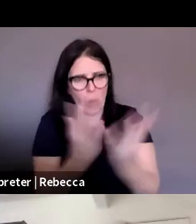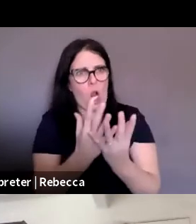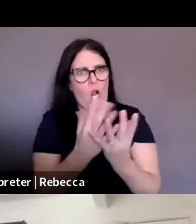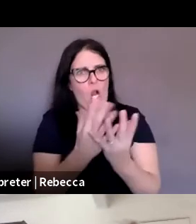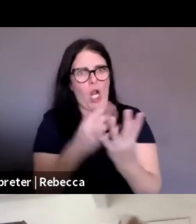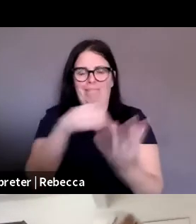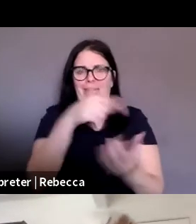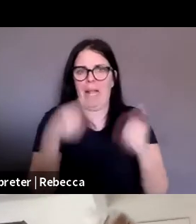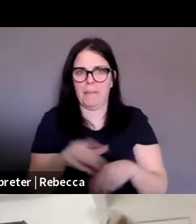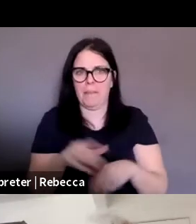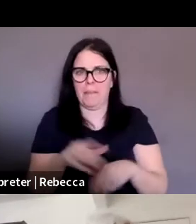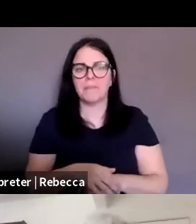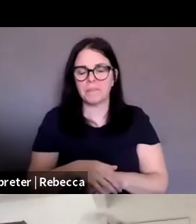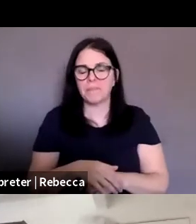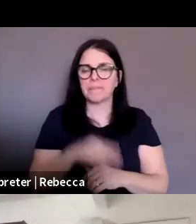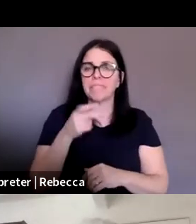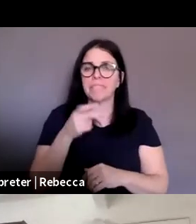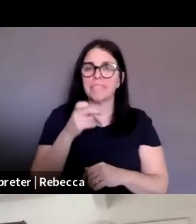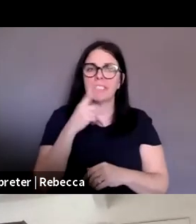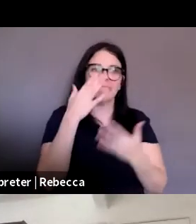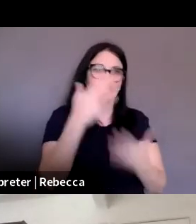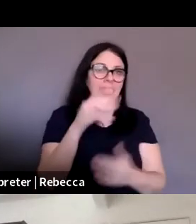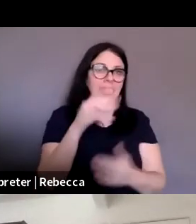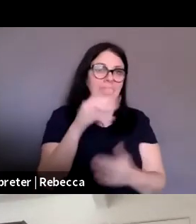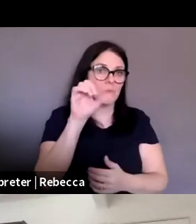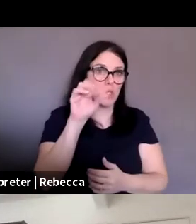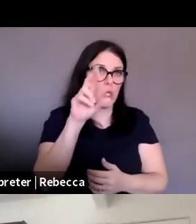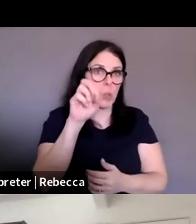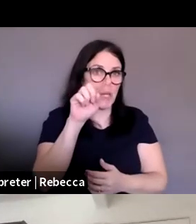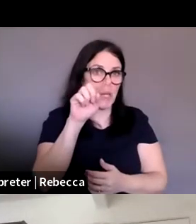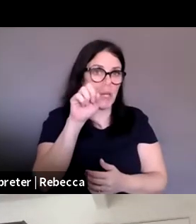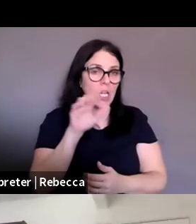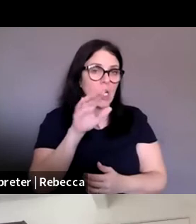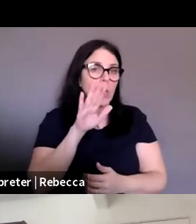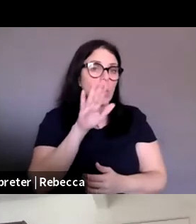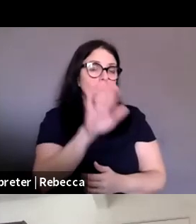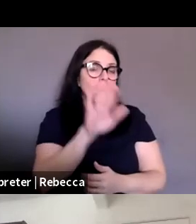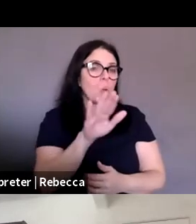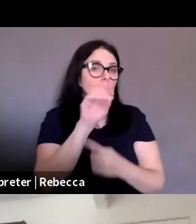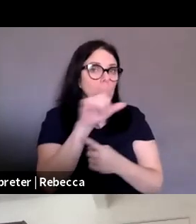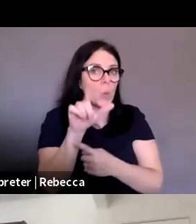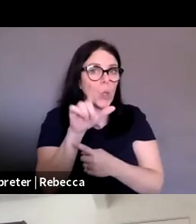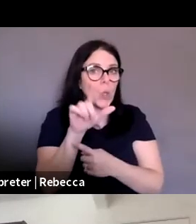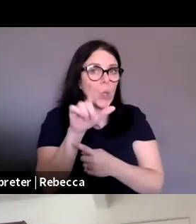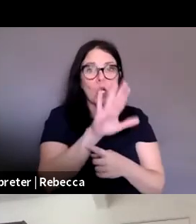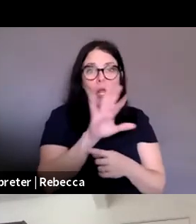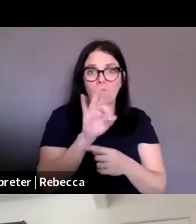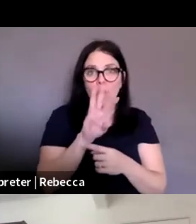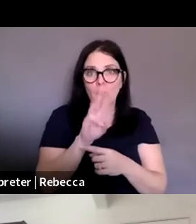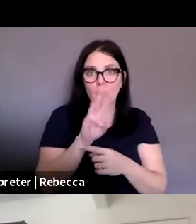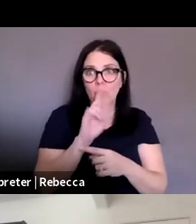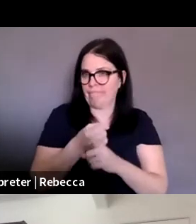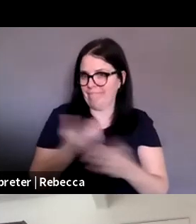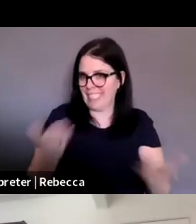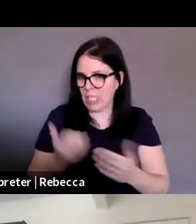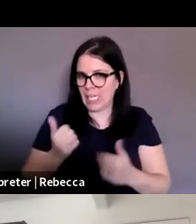Loretta, obviously your safer tool and framework has reached Canada and gone around the world.